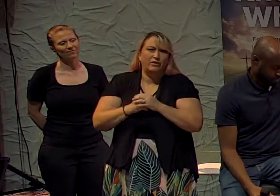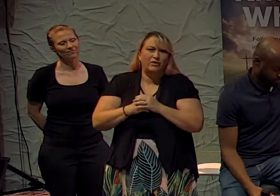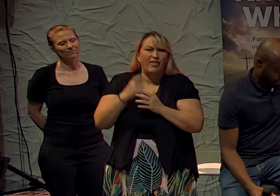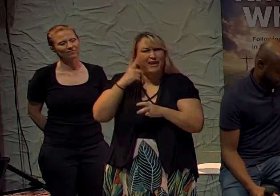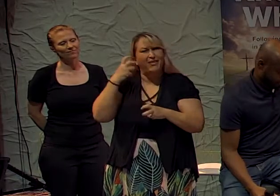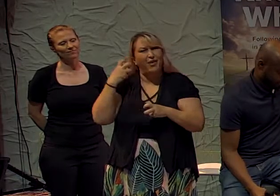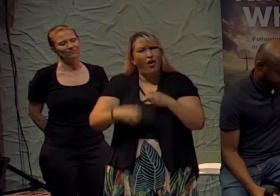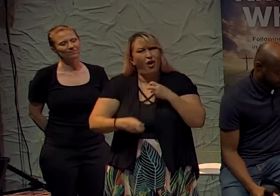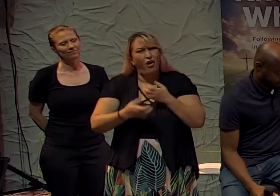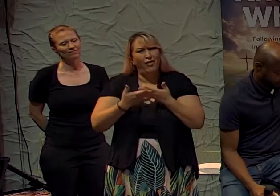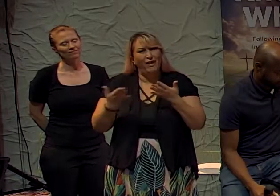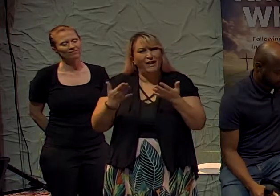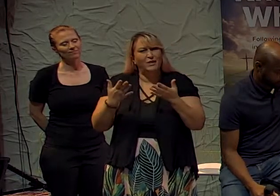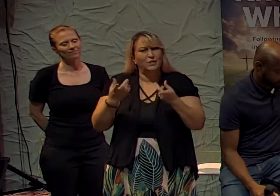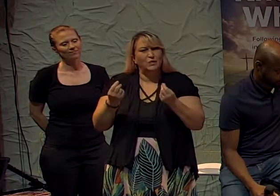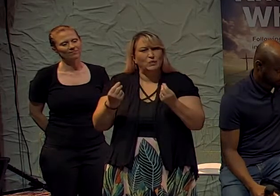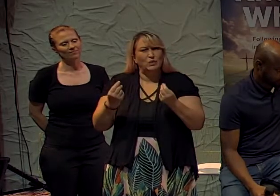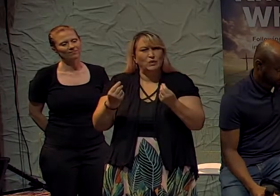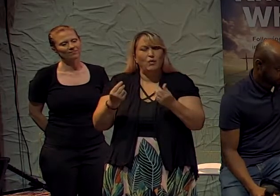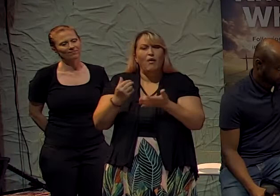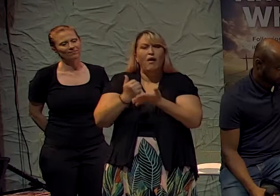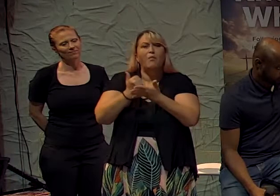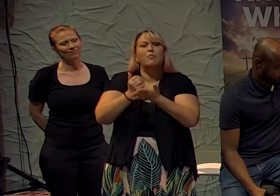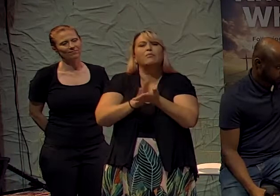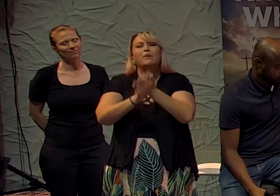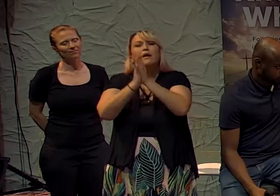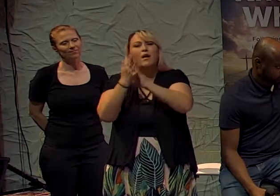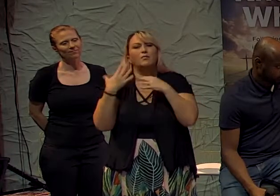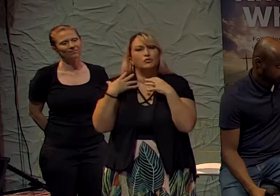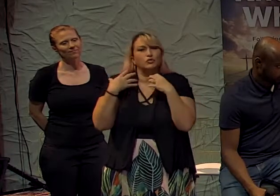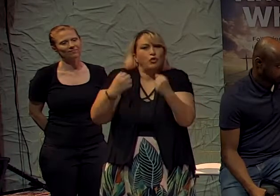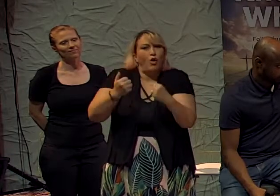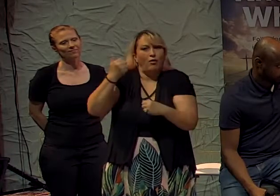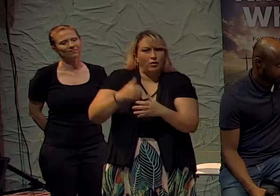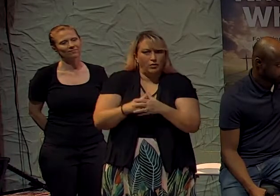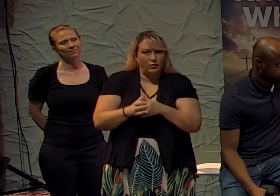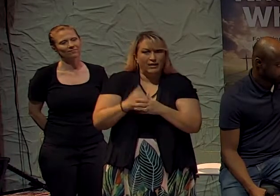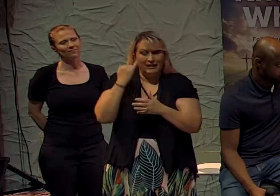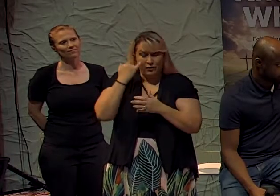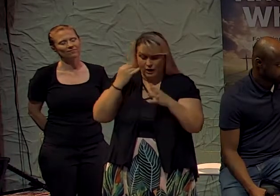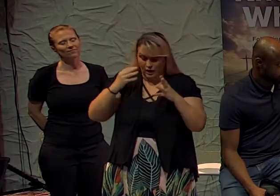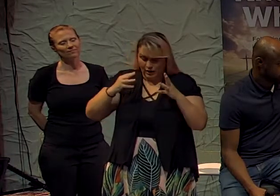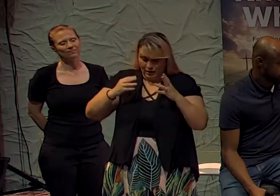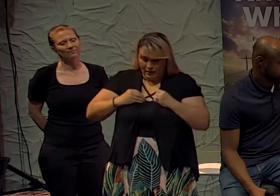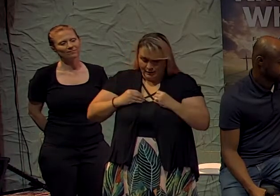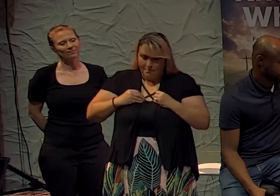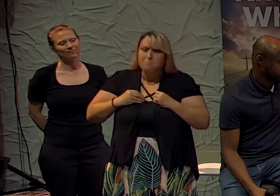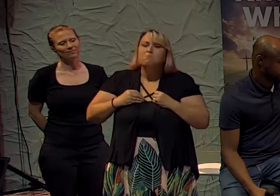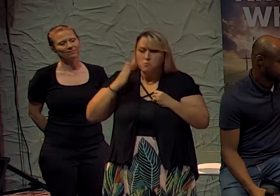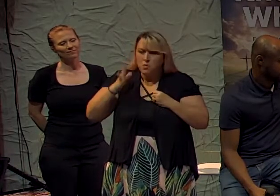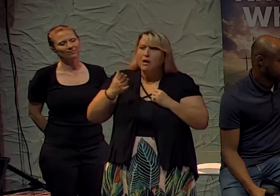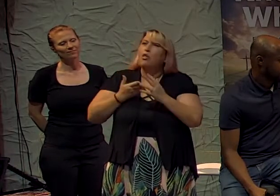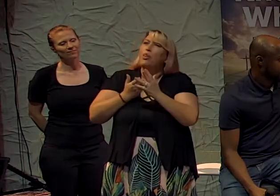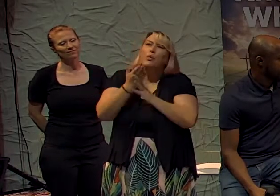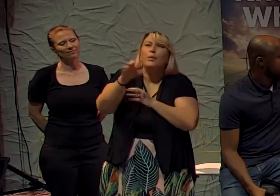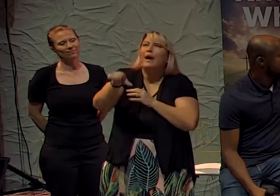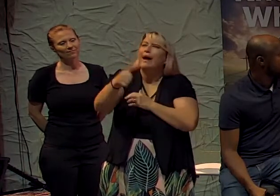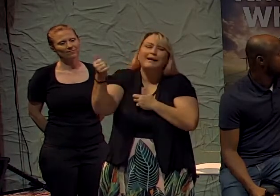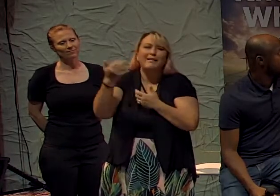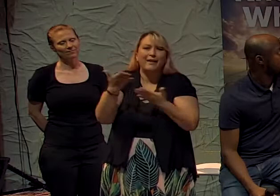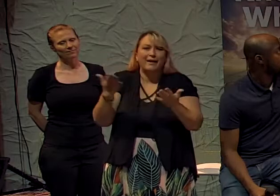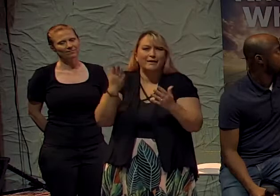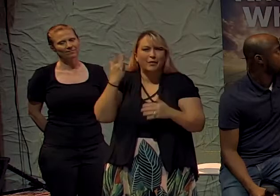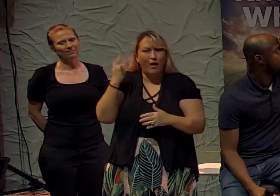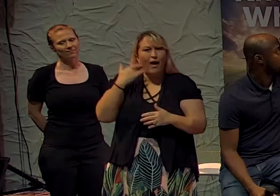things are really what make you a stronger couple. If you can embrace it in some way, you can go, okay, we're going to get through anything after this, because we